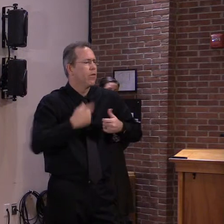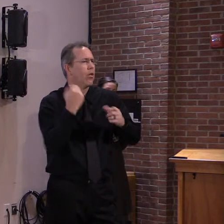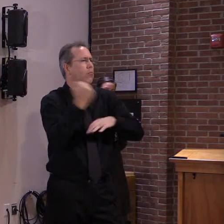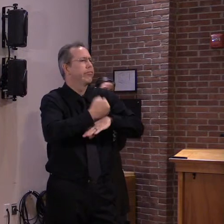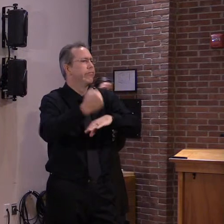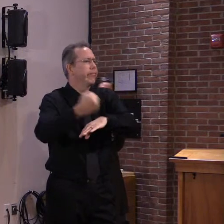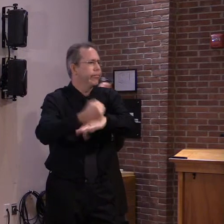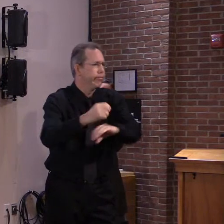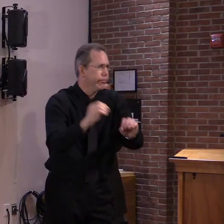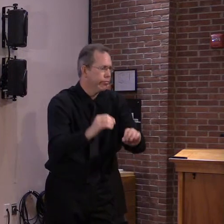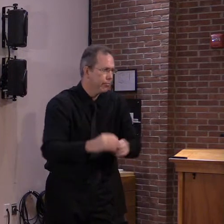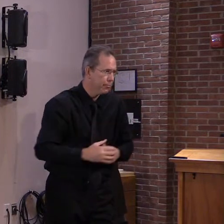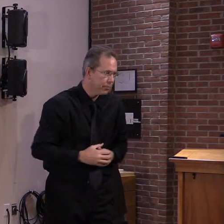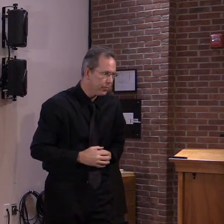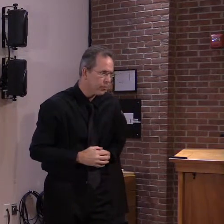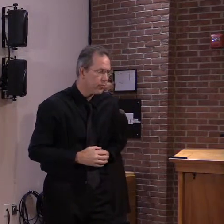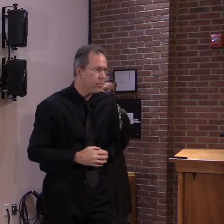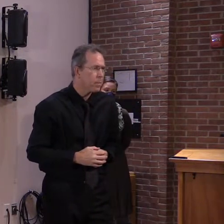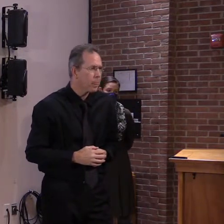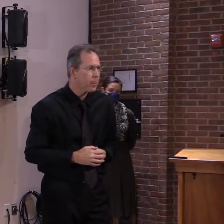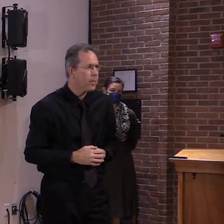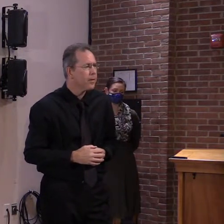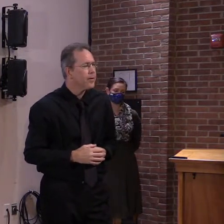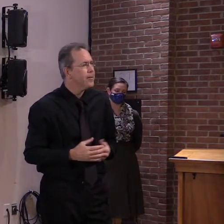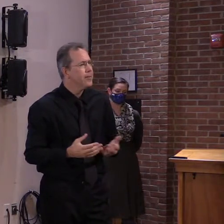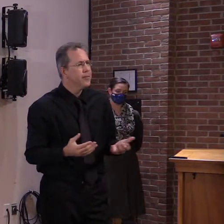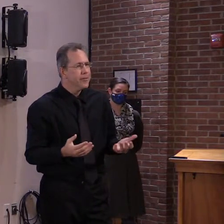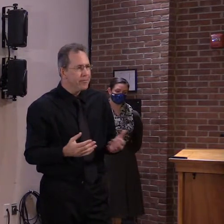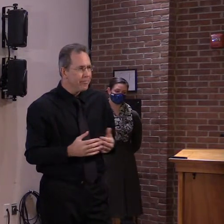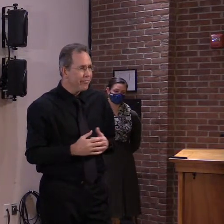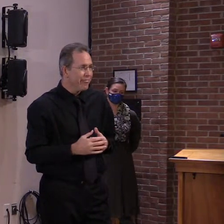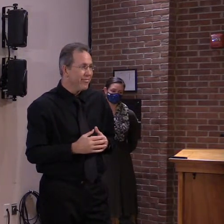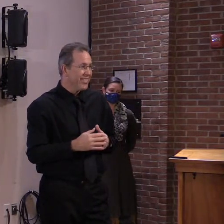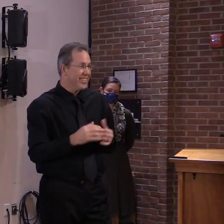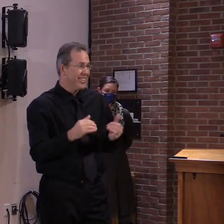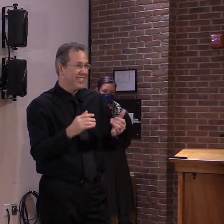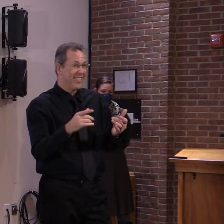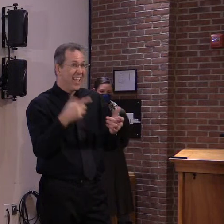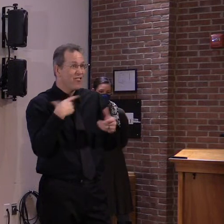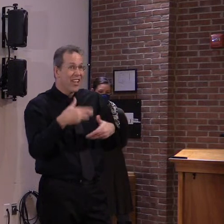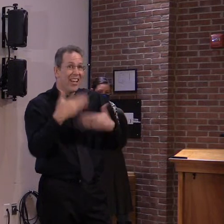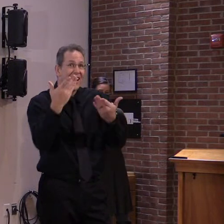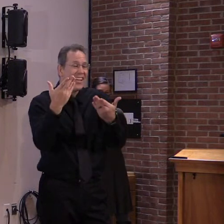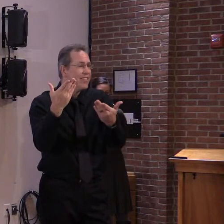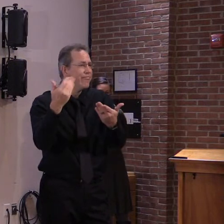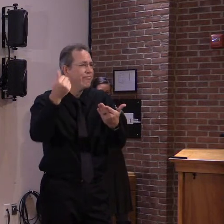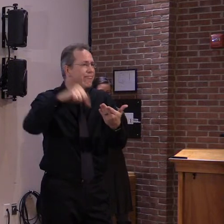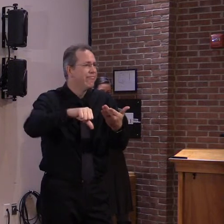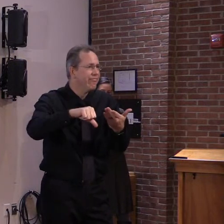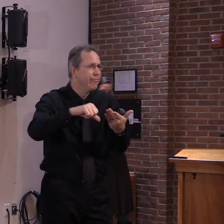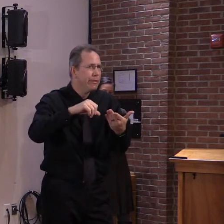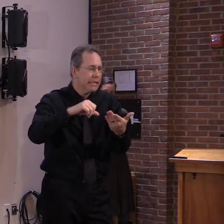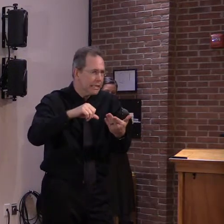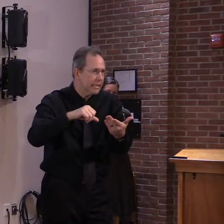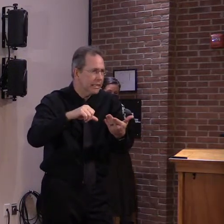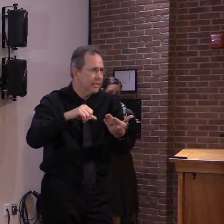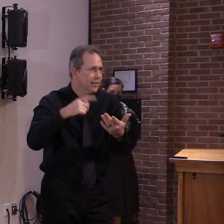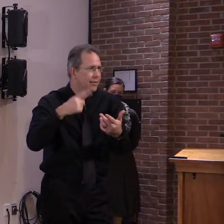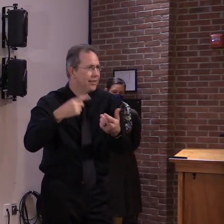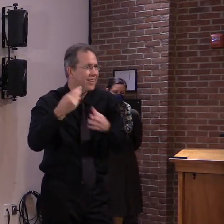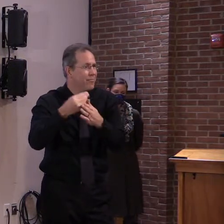Joint Fiscal Committee denied that request. We also went in with $10 million to supplement the existing